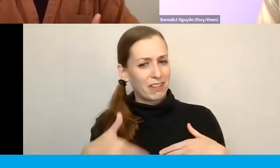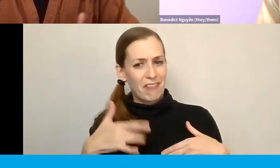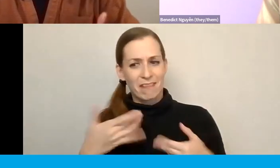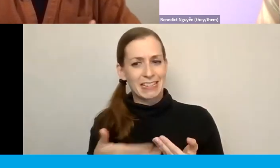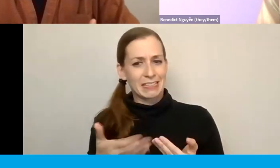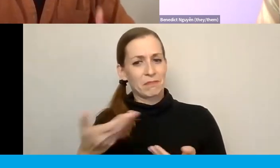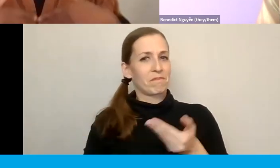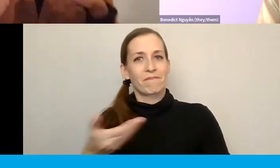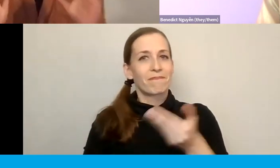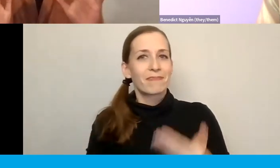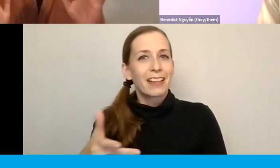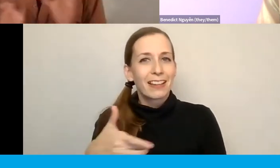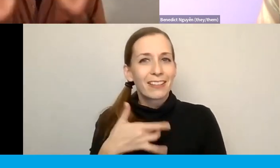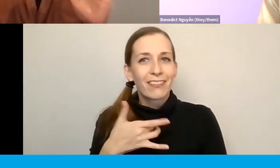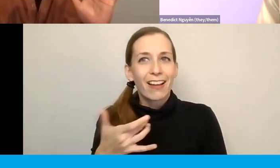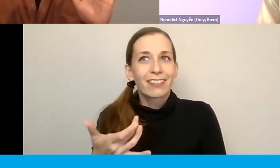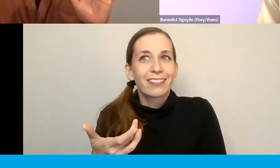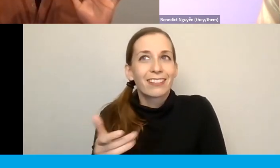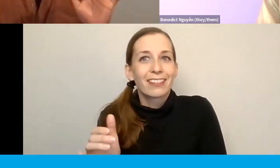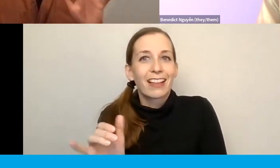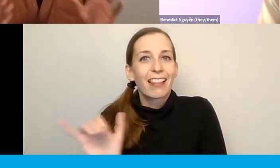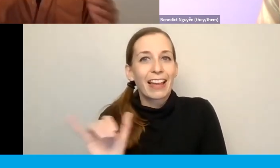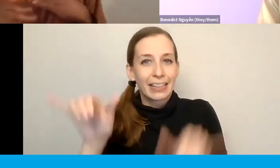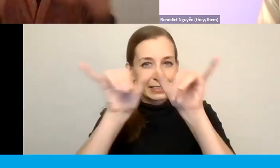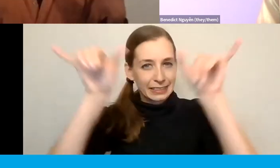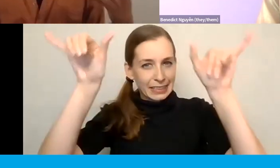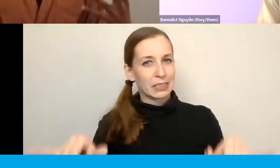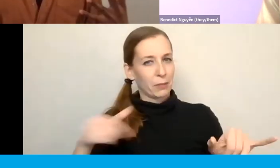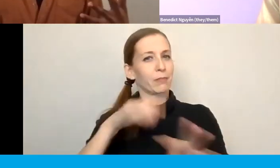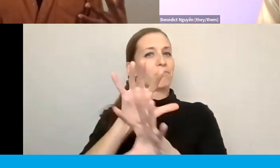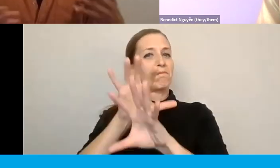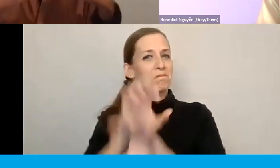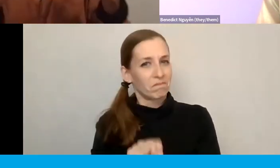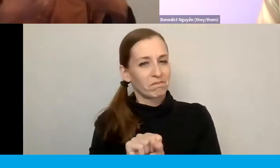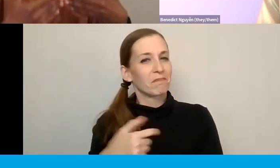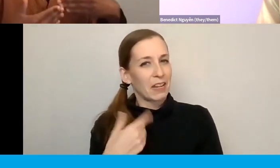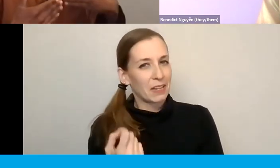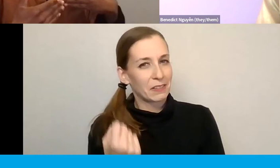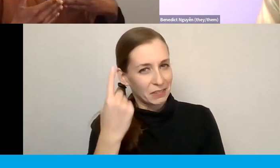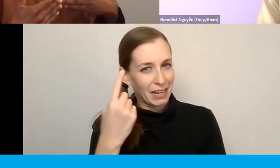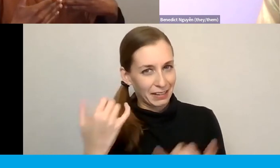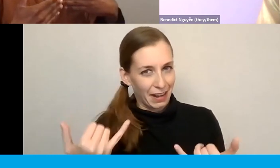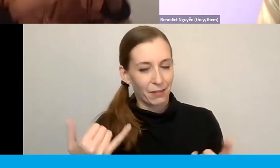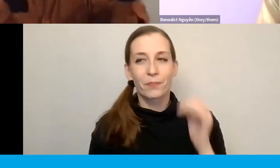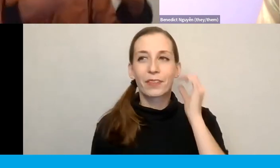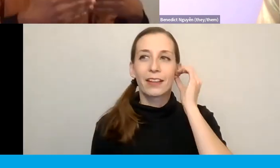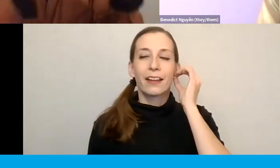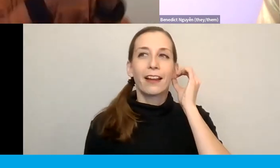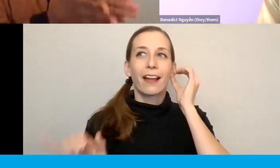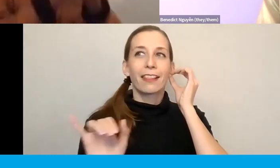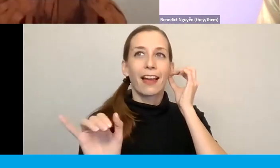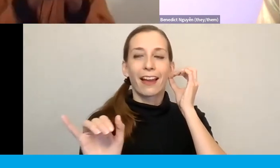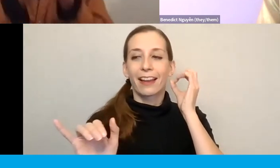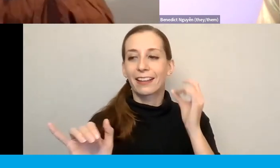of composing that is familiar, that I'm aware of, right? That like, I'm like, oh, this is just figuring out like what, like